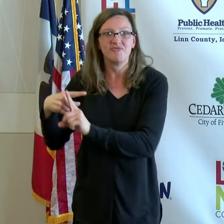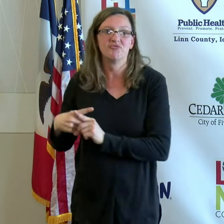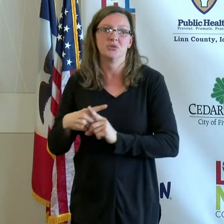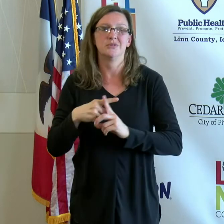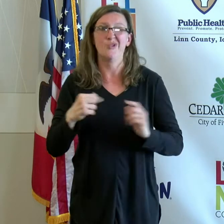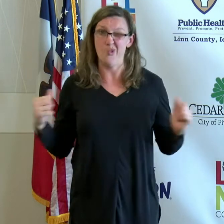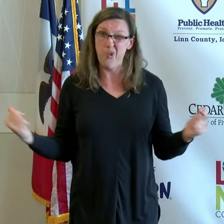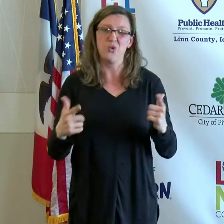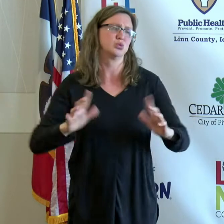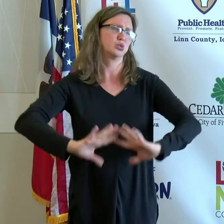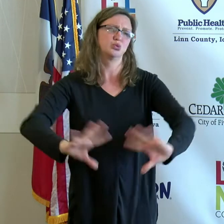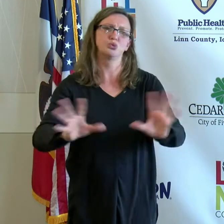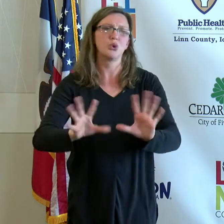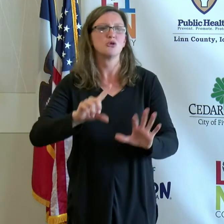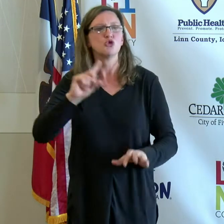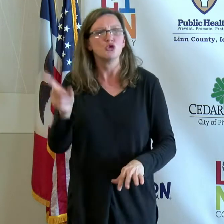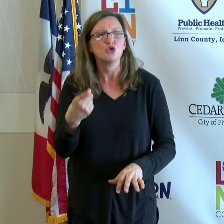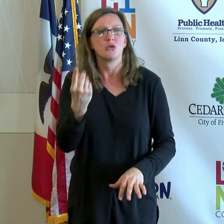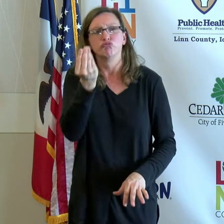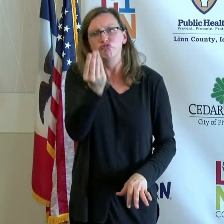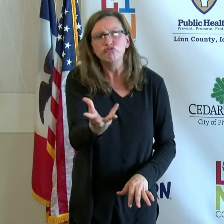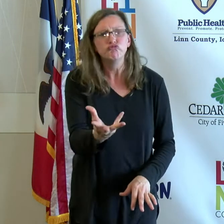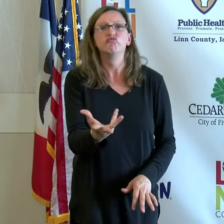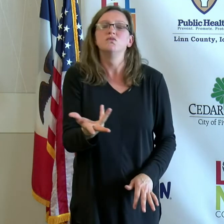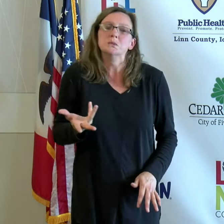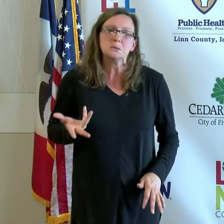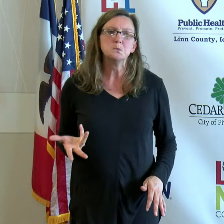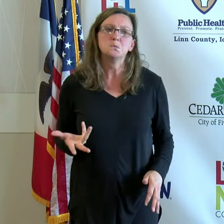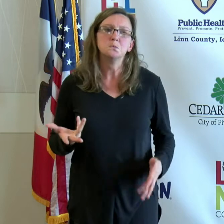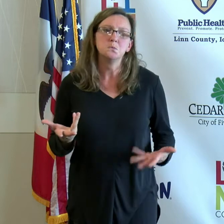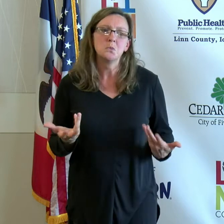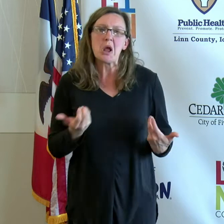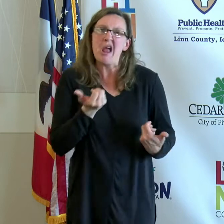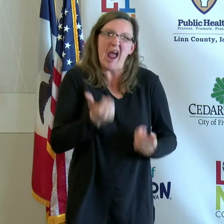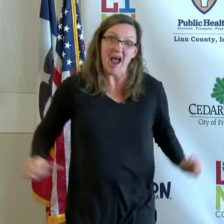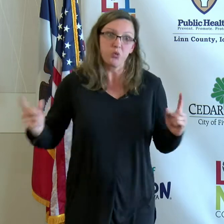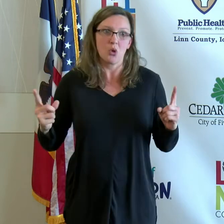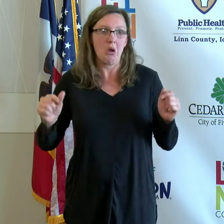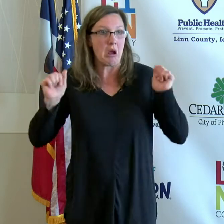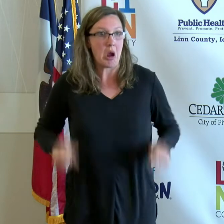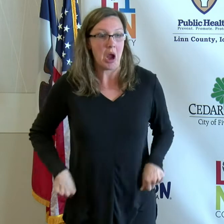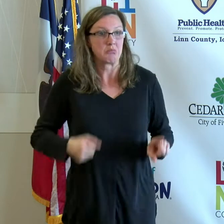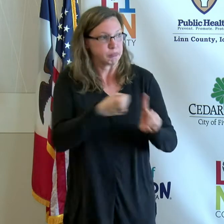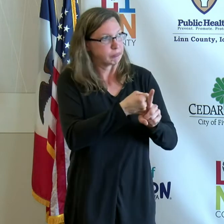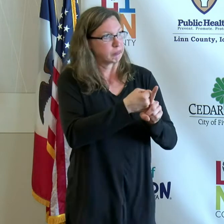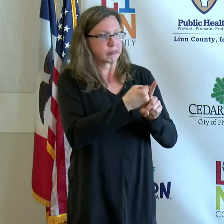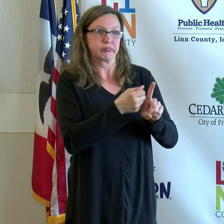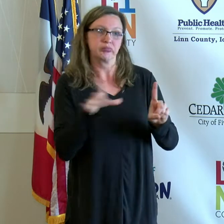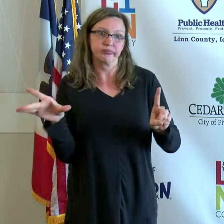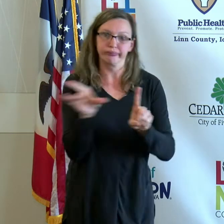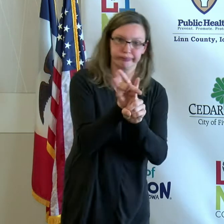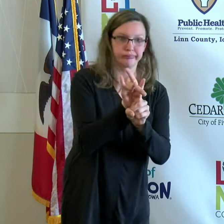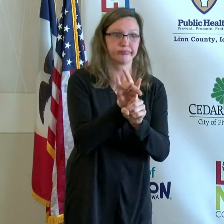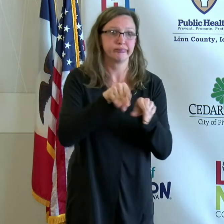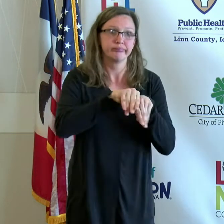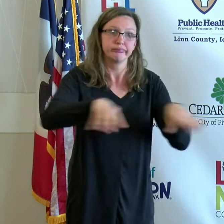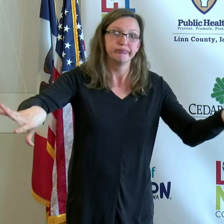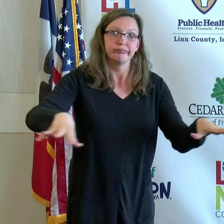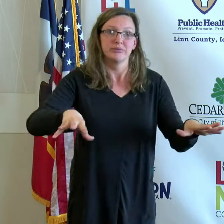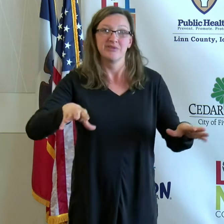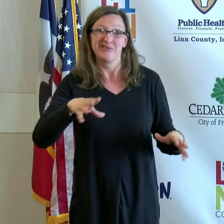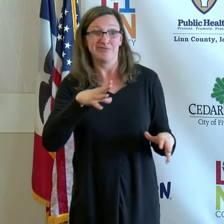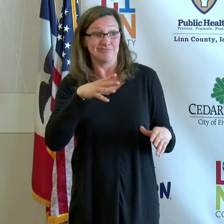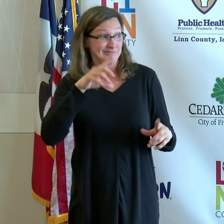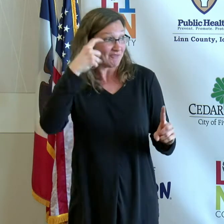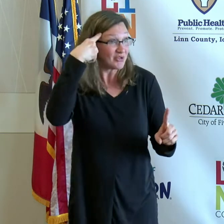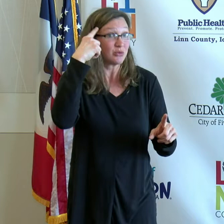home for us. This employee was one of our own, a public servant. And this incident further underscores,